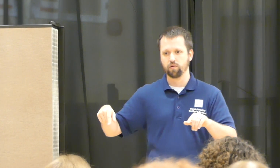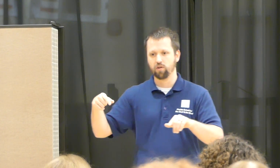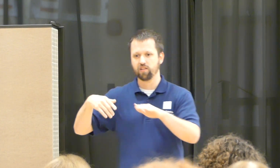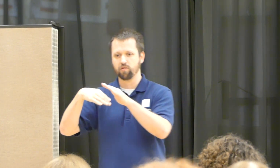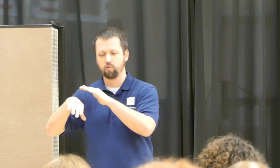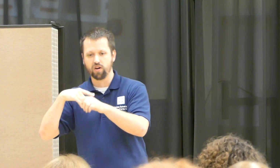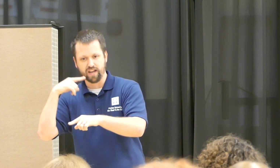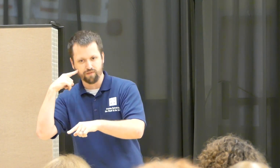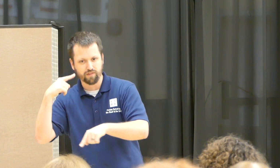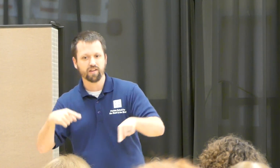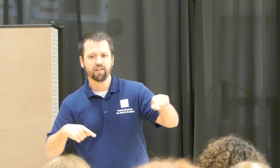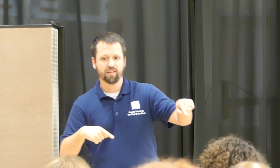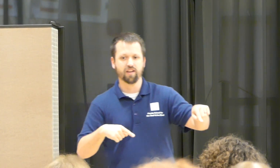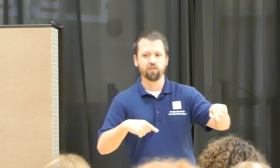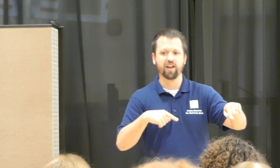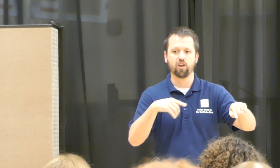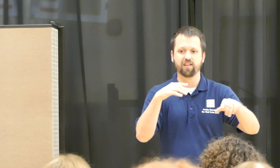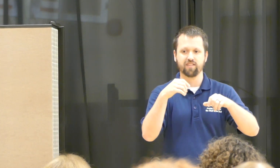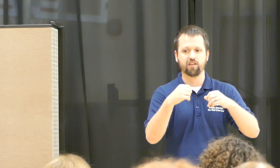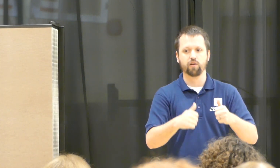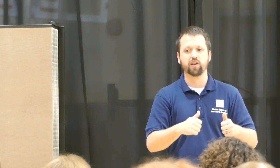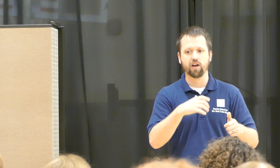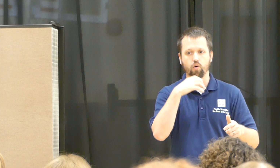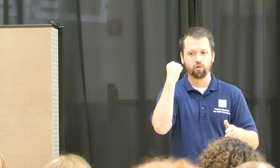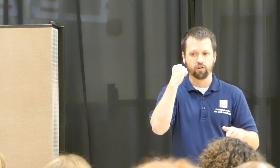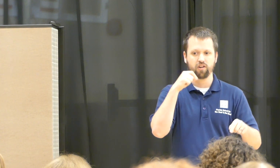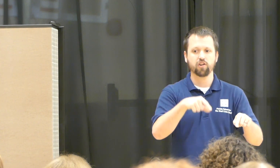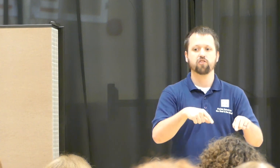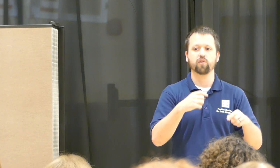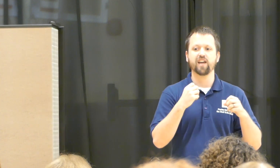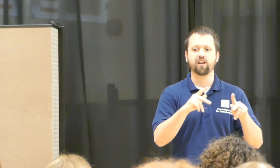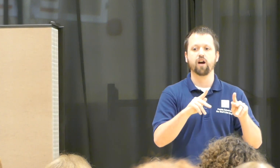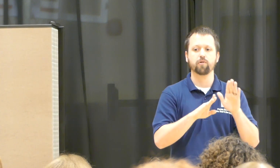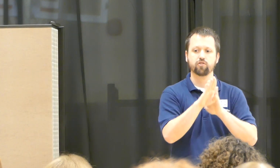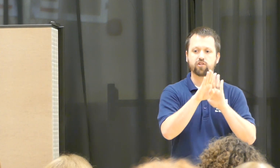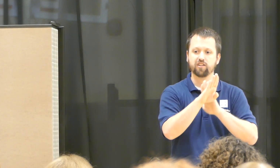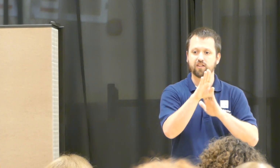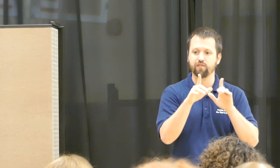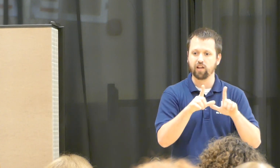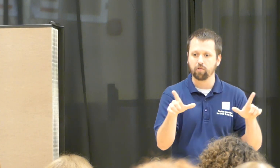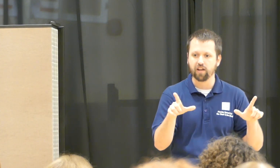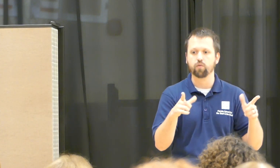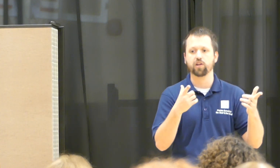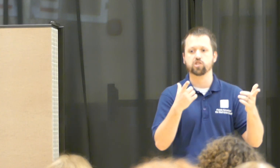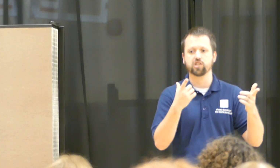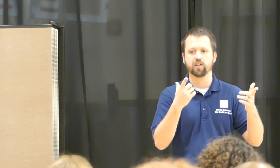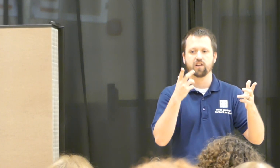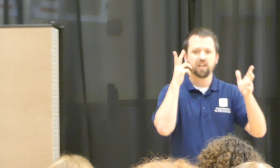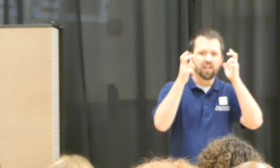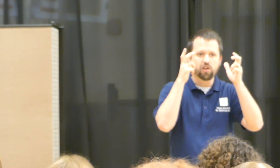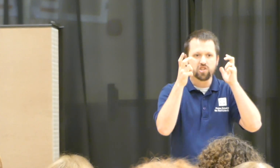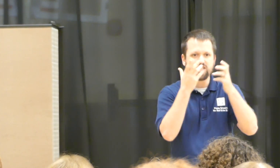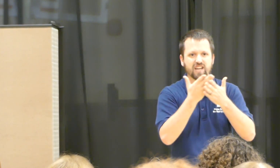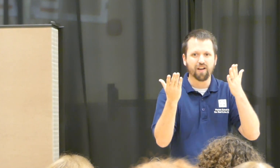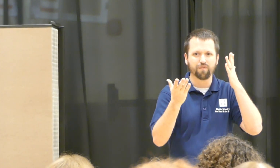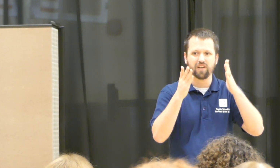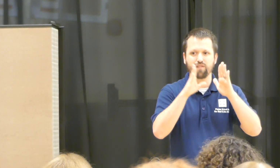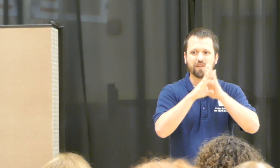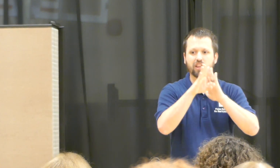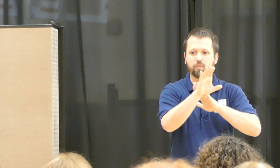of them was born deaf. The other had lost his hearing when he got older. So he had an opportunity to develop language, to hear stuff and develop